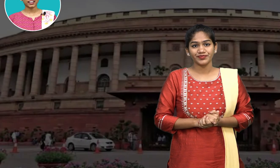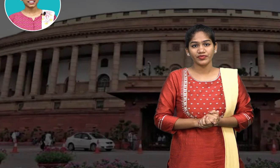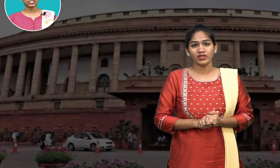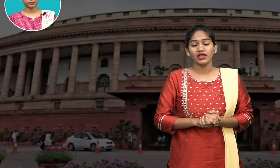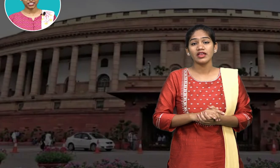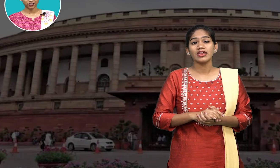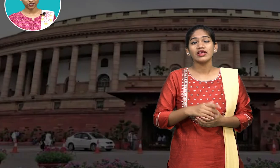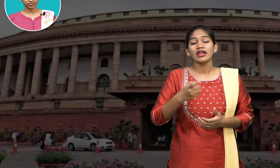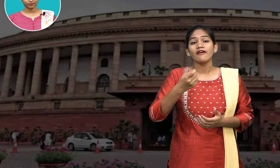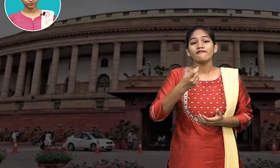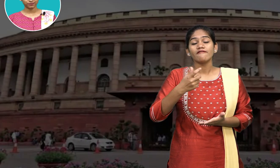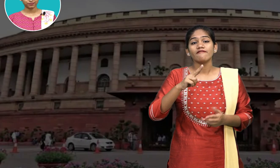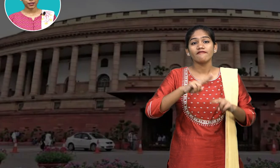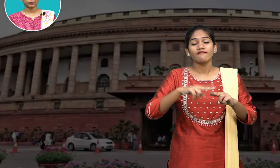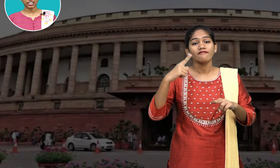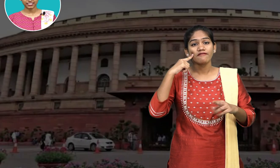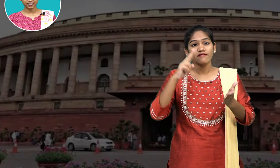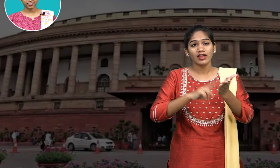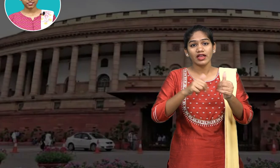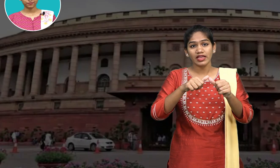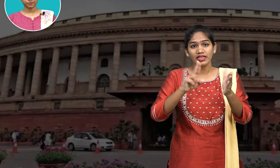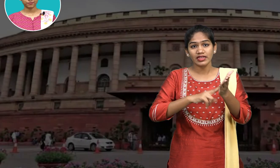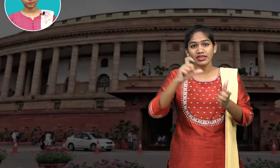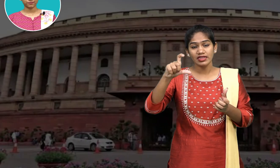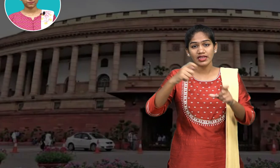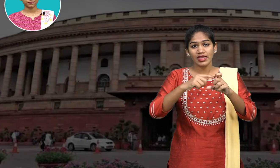the finance minister presents